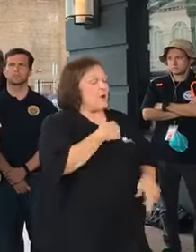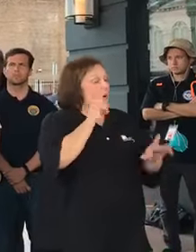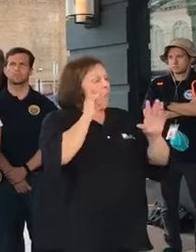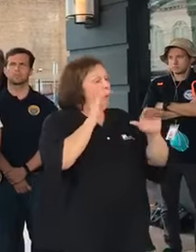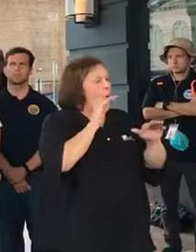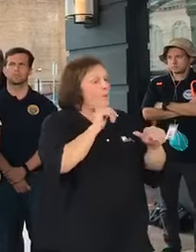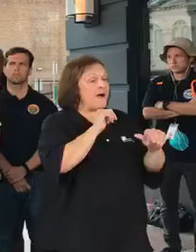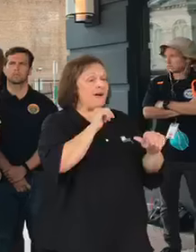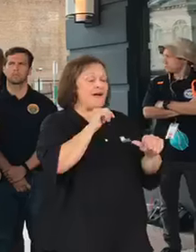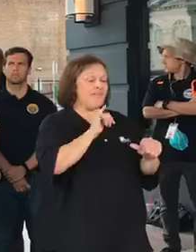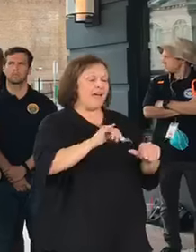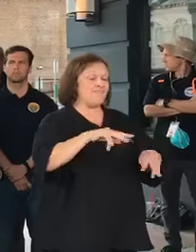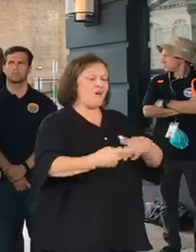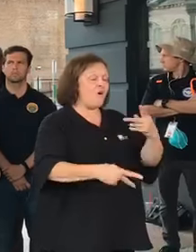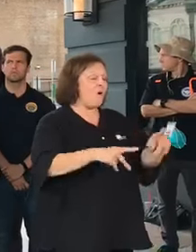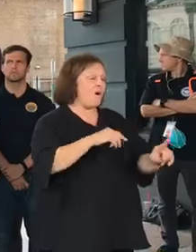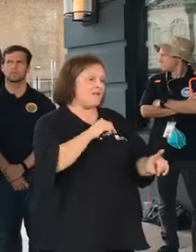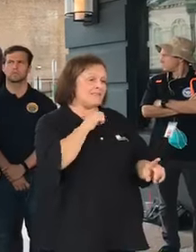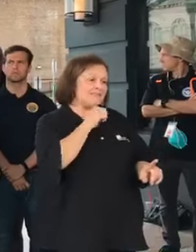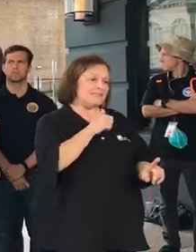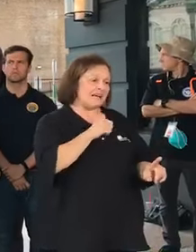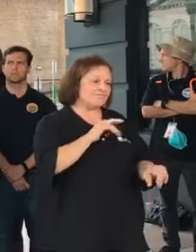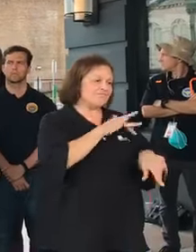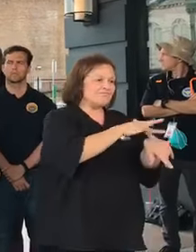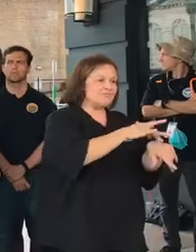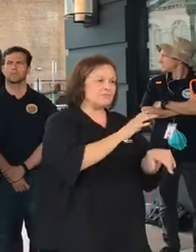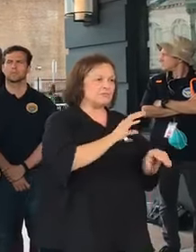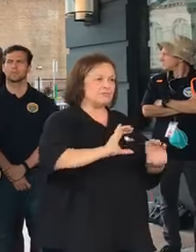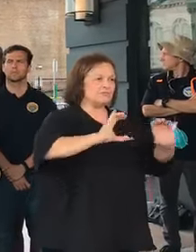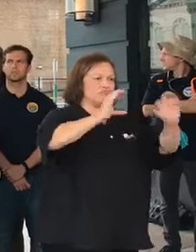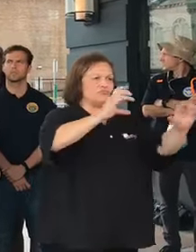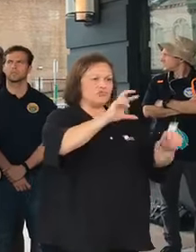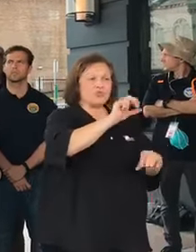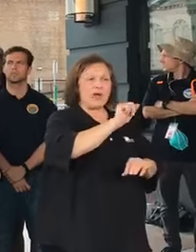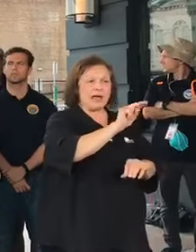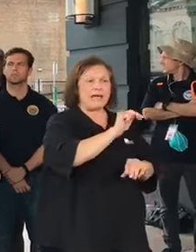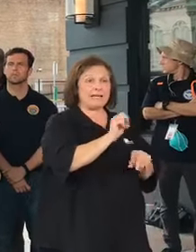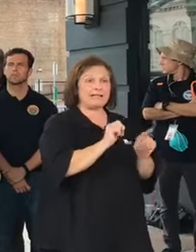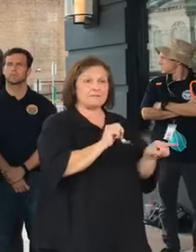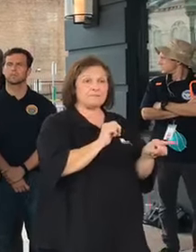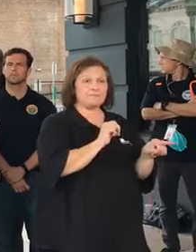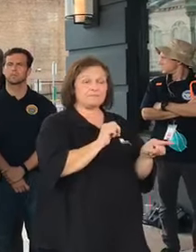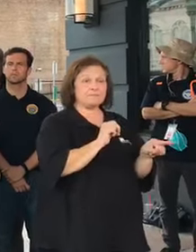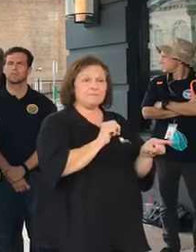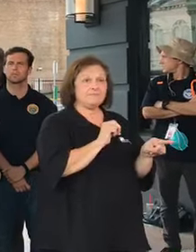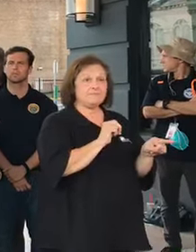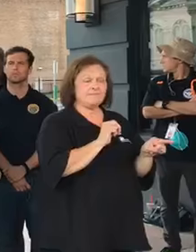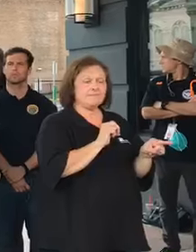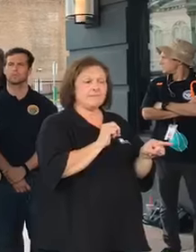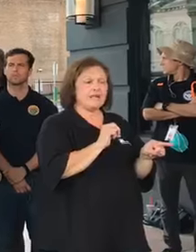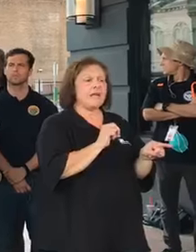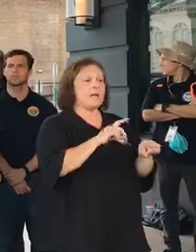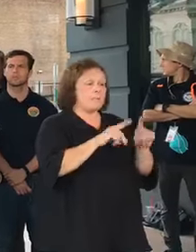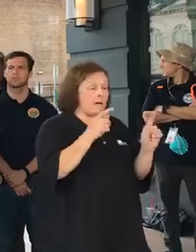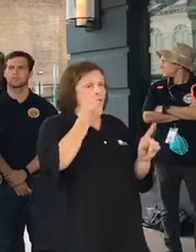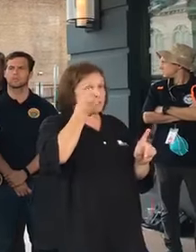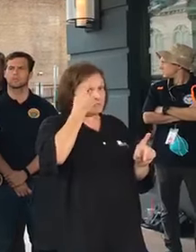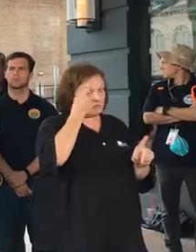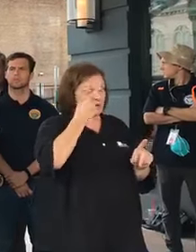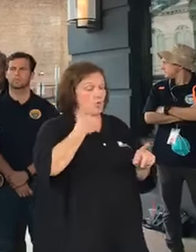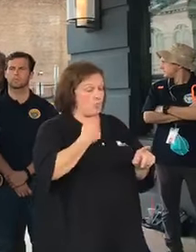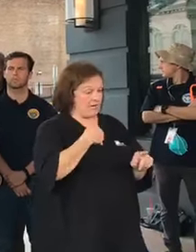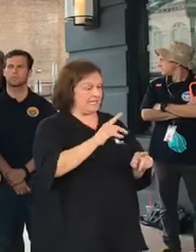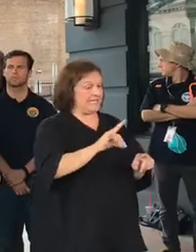something catastrophic. But suffice it to say, our evacuation zone is sufficient. Our struggle